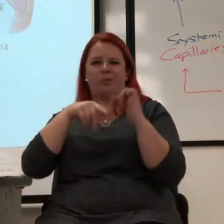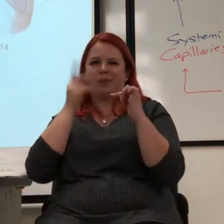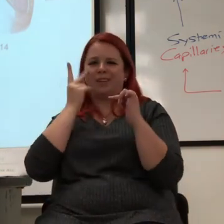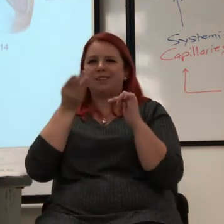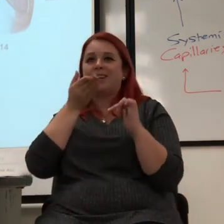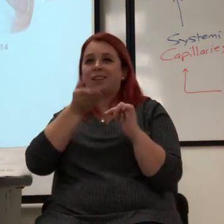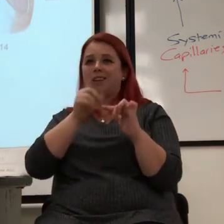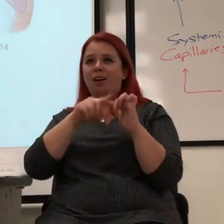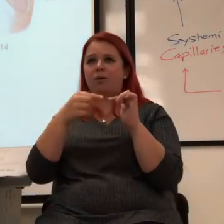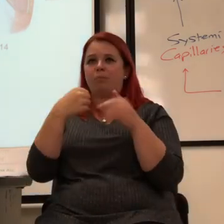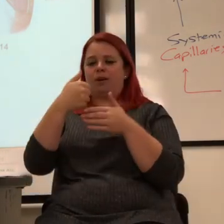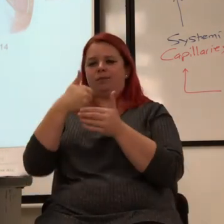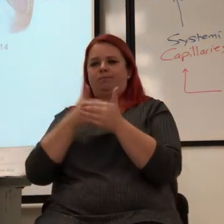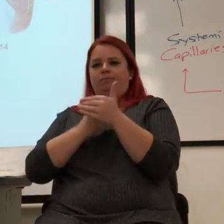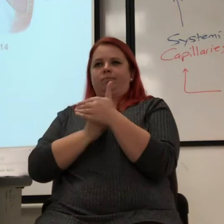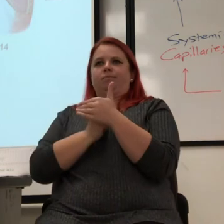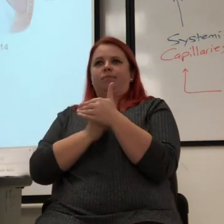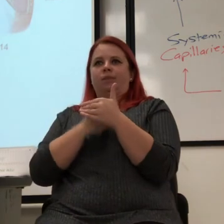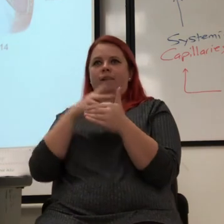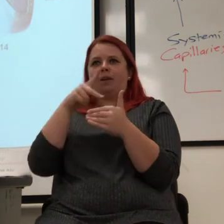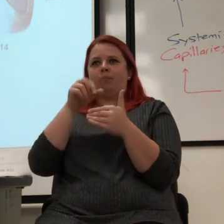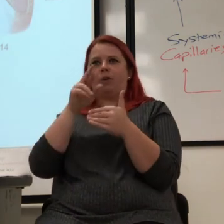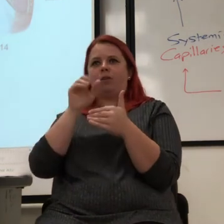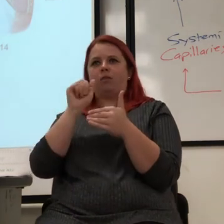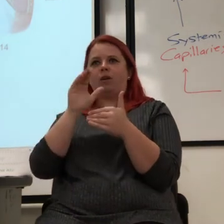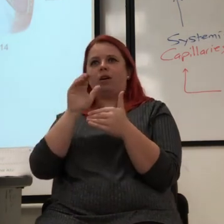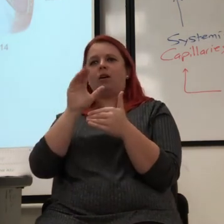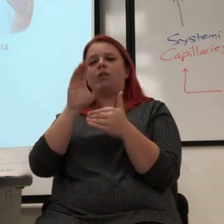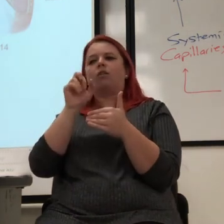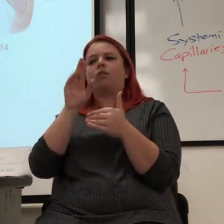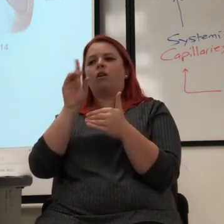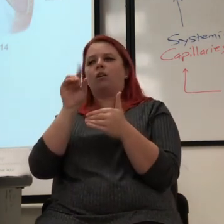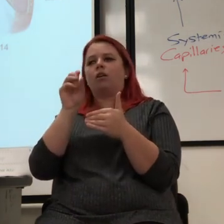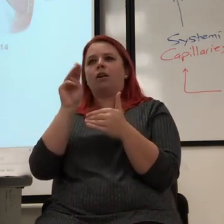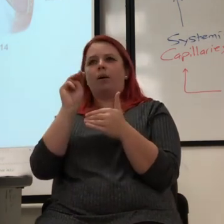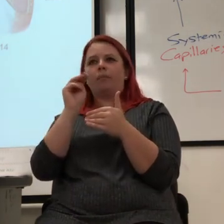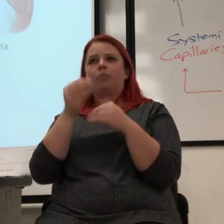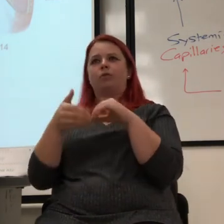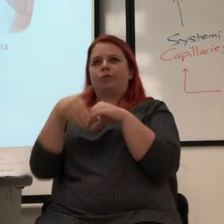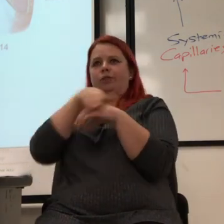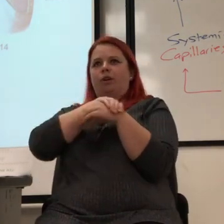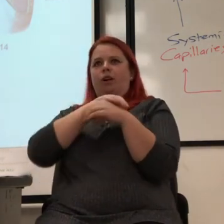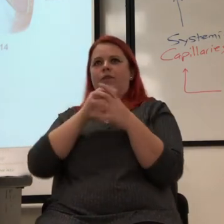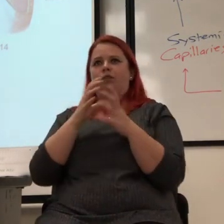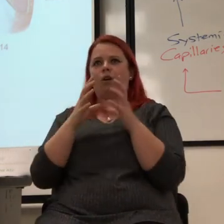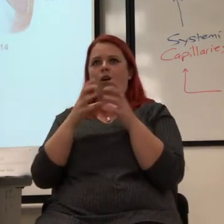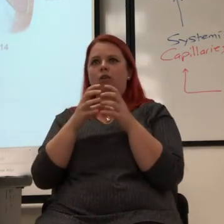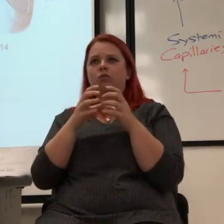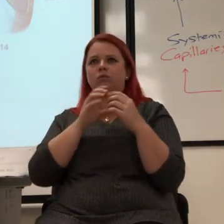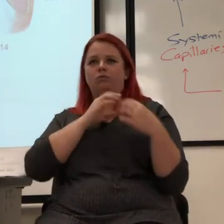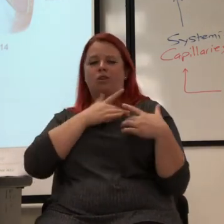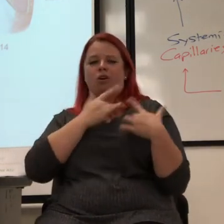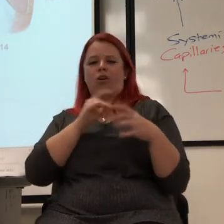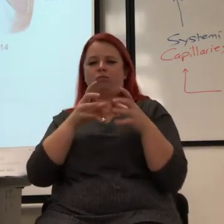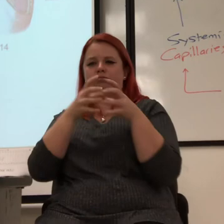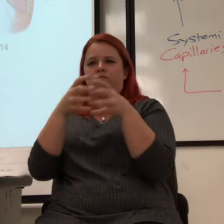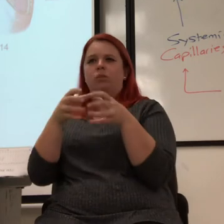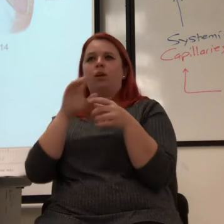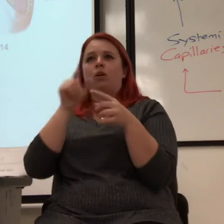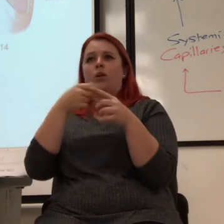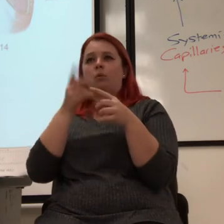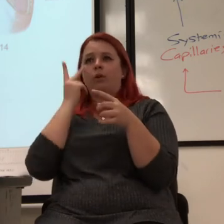it's hidden underneath the pericardium, the covering of the heart. When you receive your heart, the parietal pericardium will have been